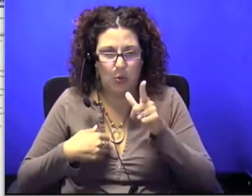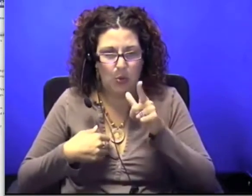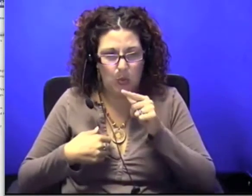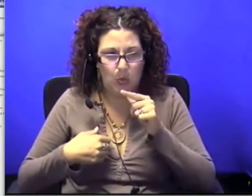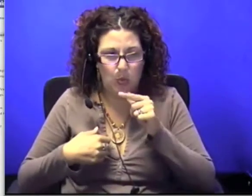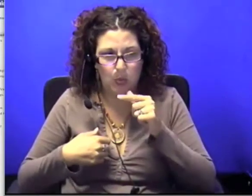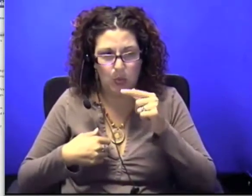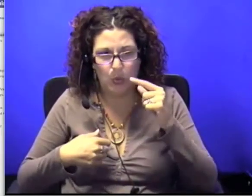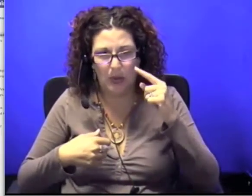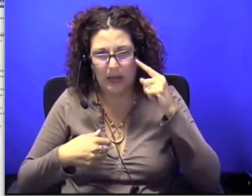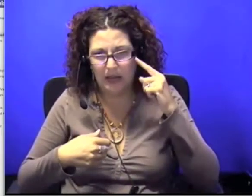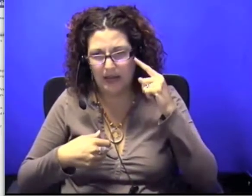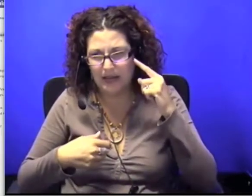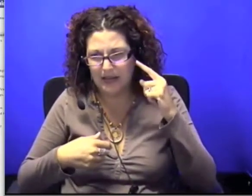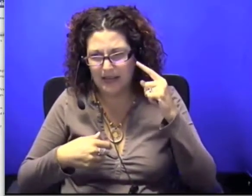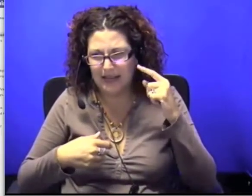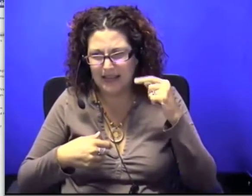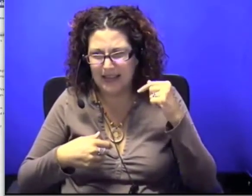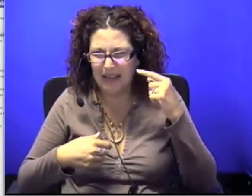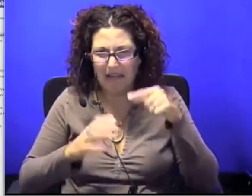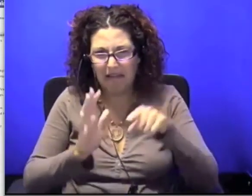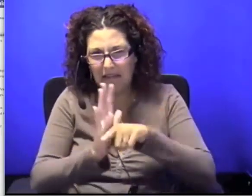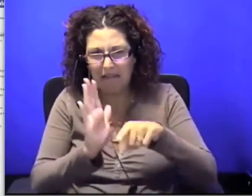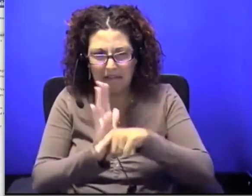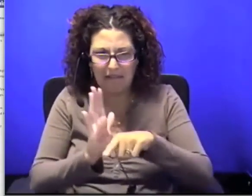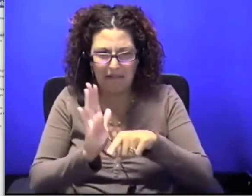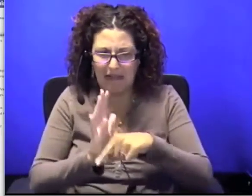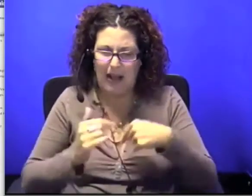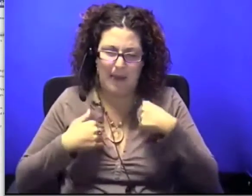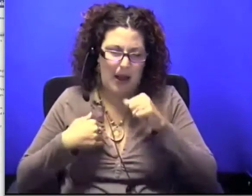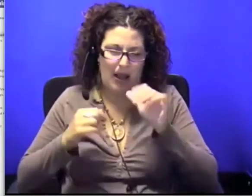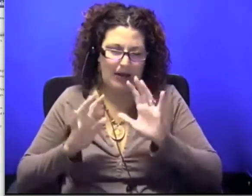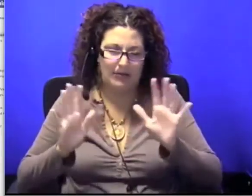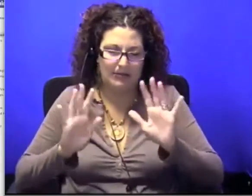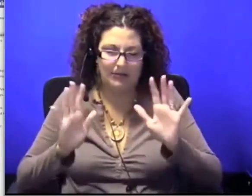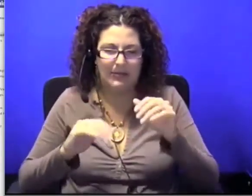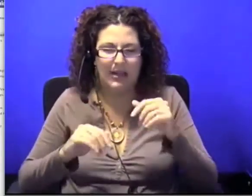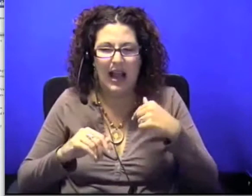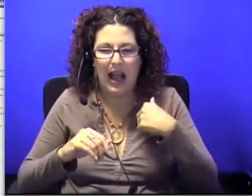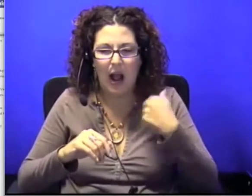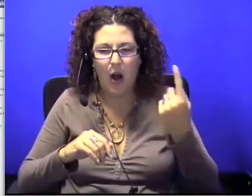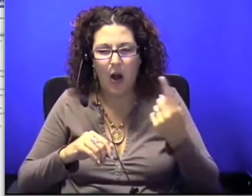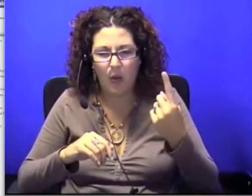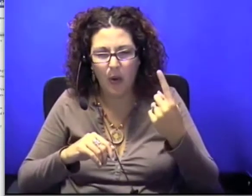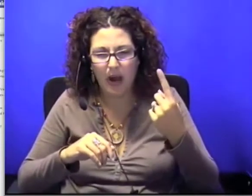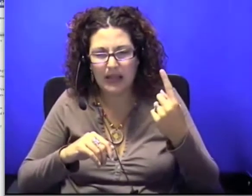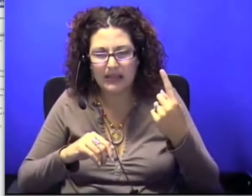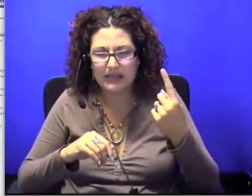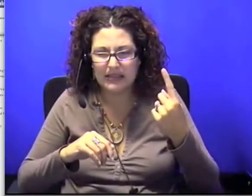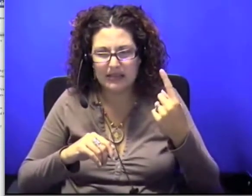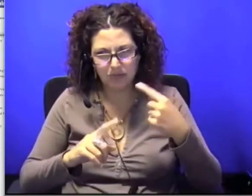who views that the cloud, that the sky's falling. I'm not one of those guys. I'm always looking,